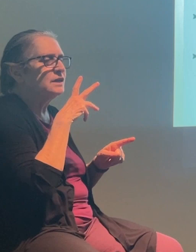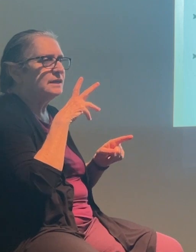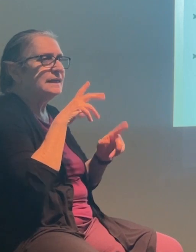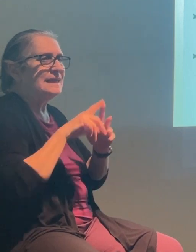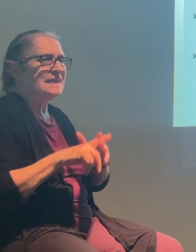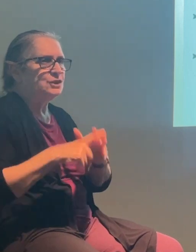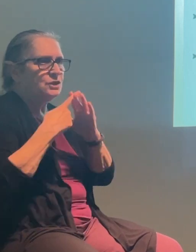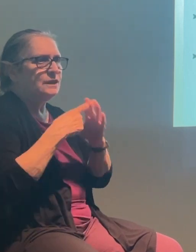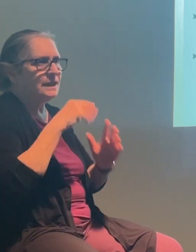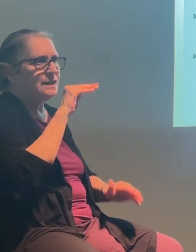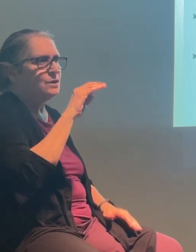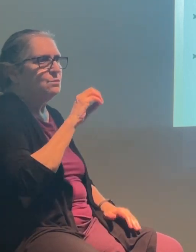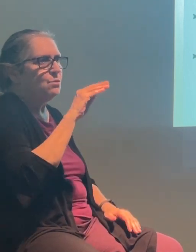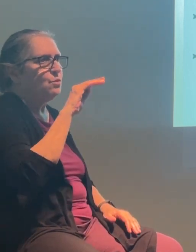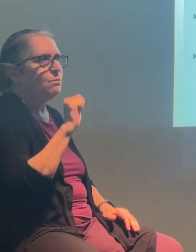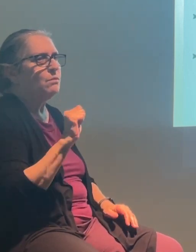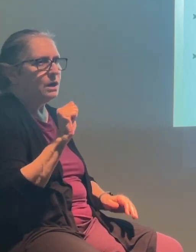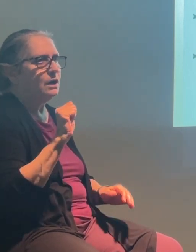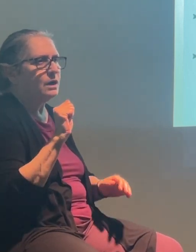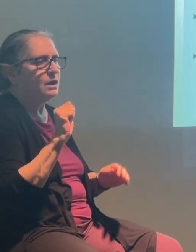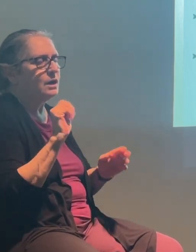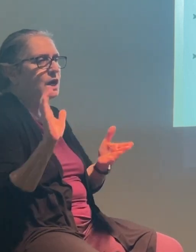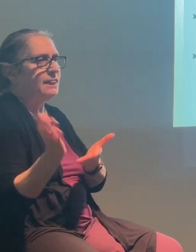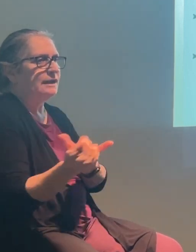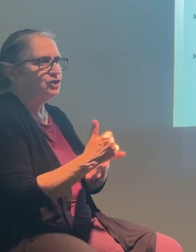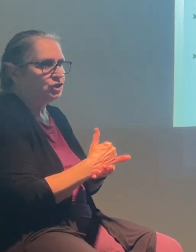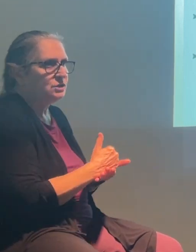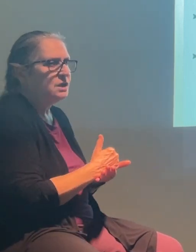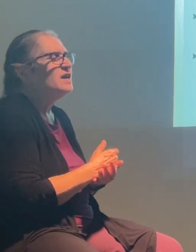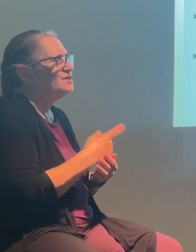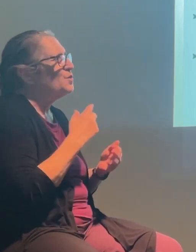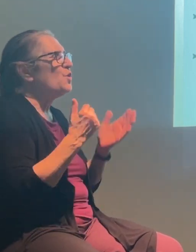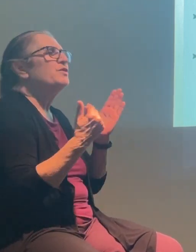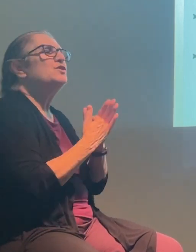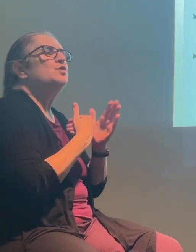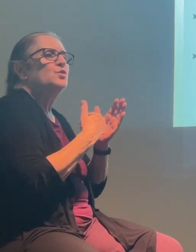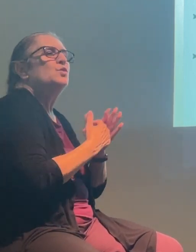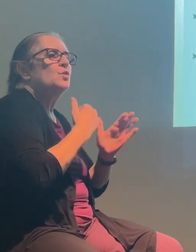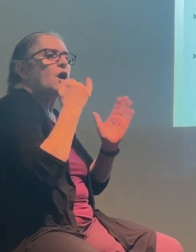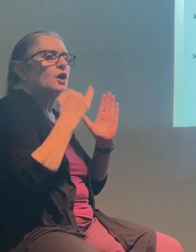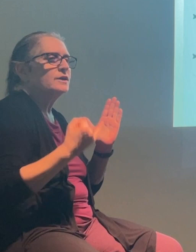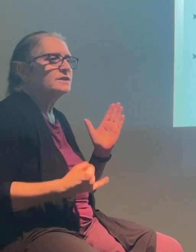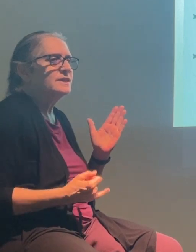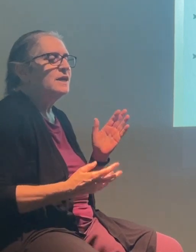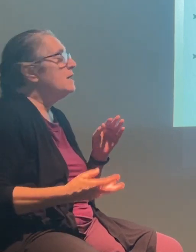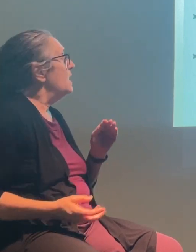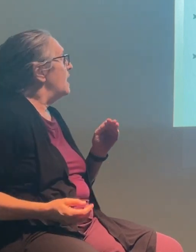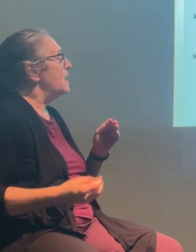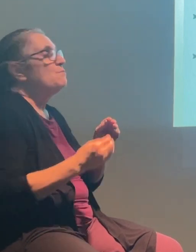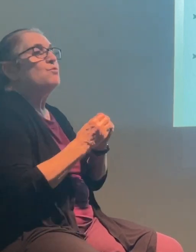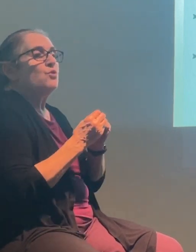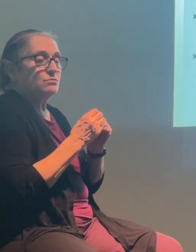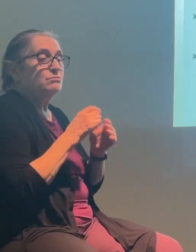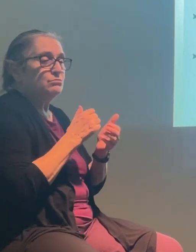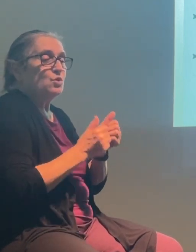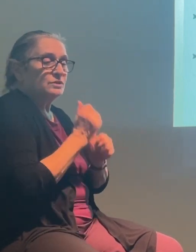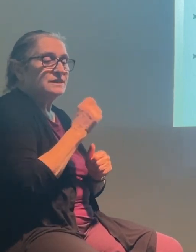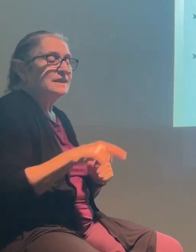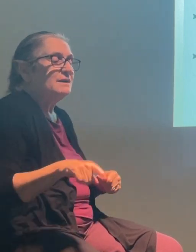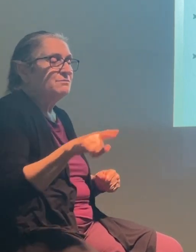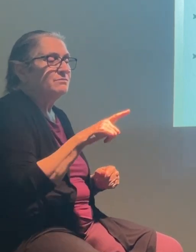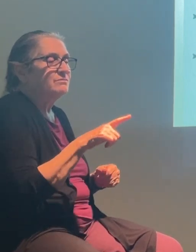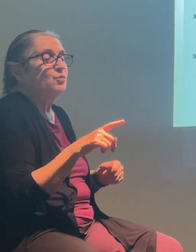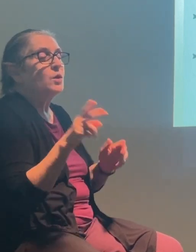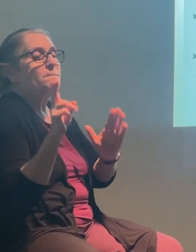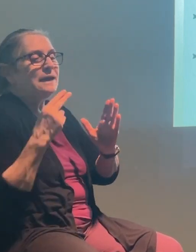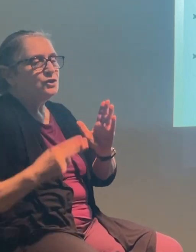they were really the first base of very new American artists. And all of them more or less dabbled a little bit in photography. Most of them were painters,